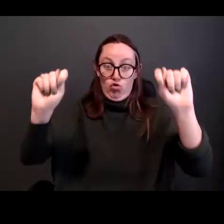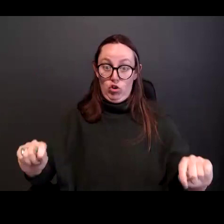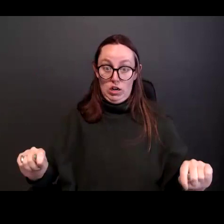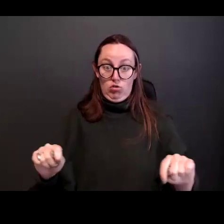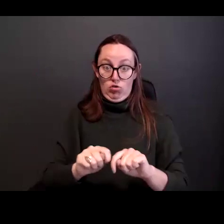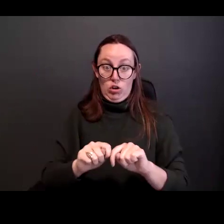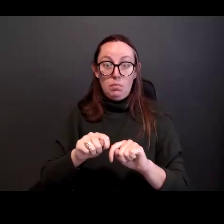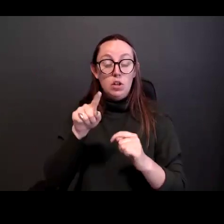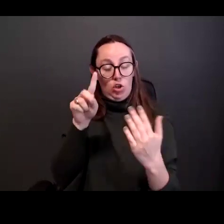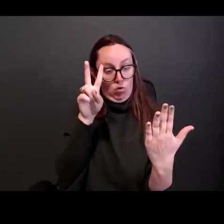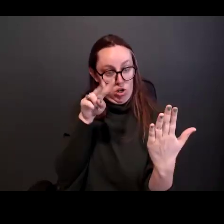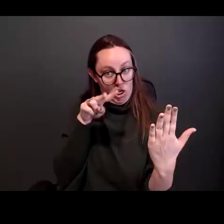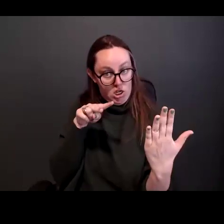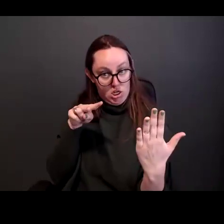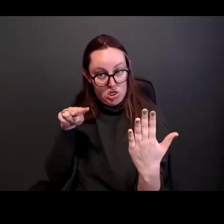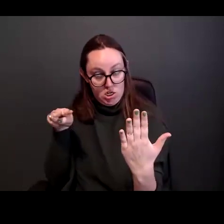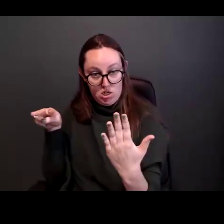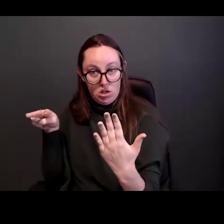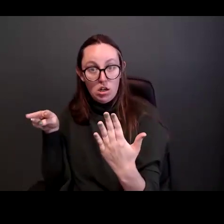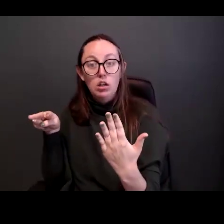pull up a document.